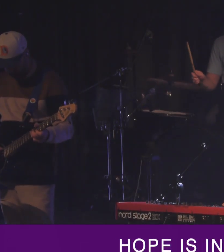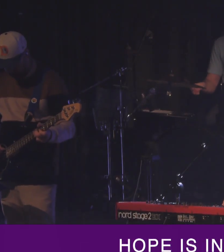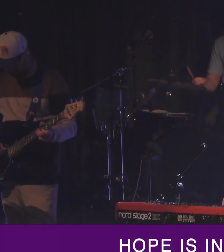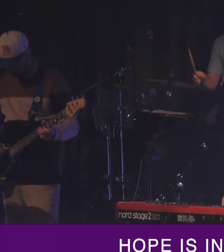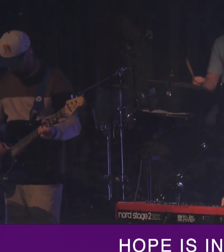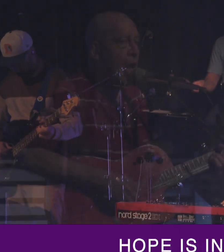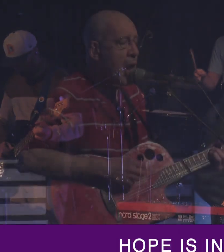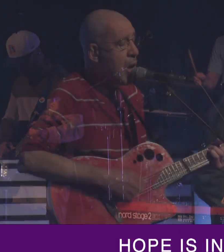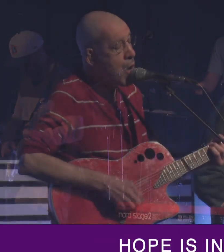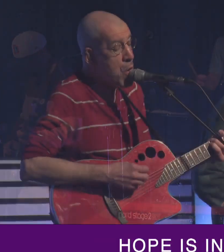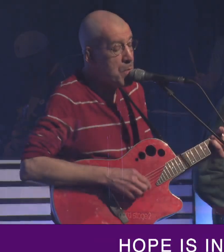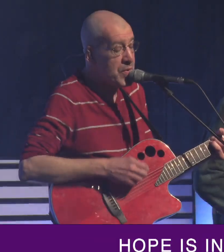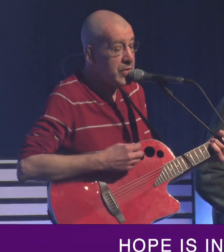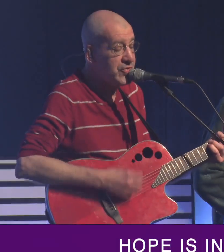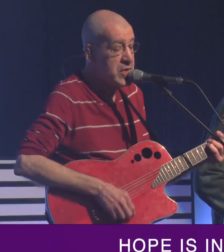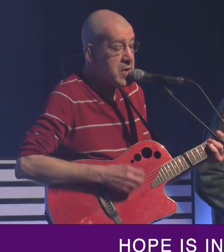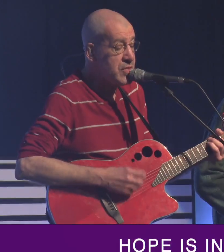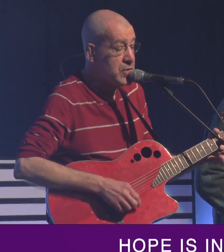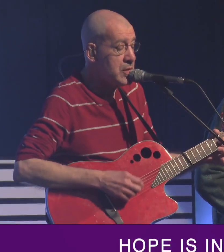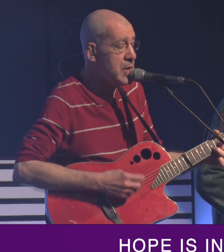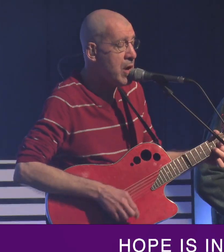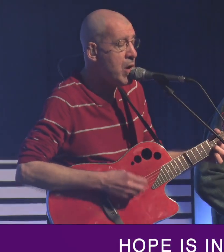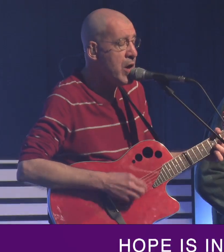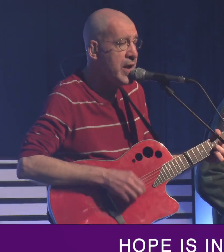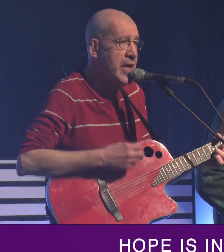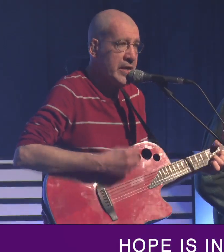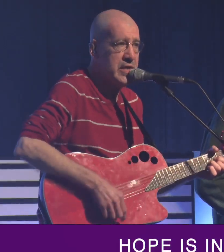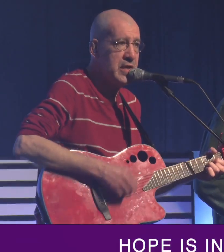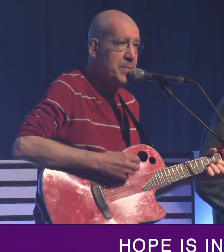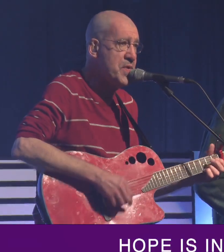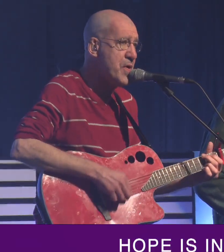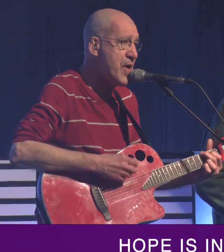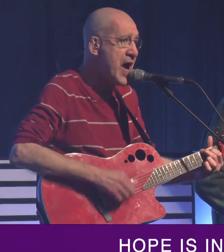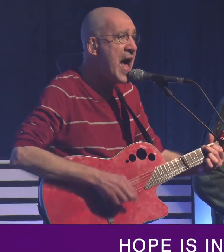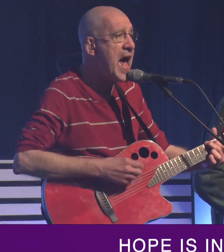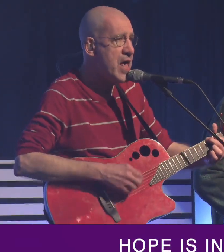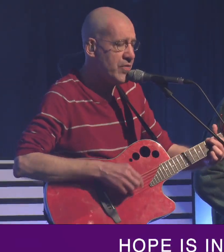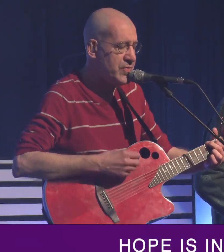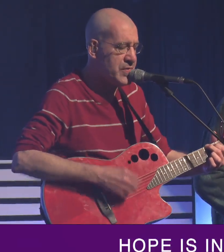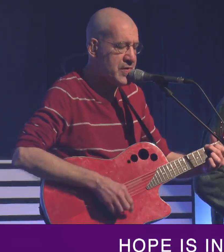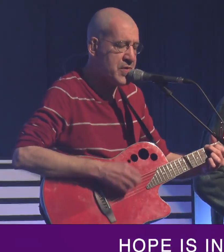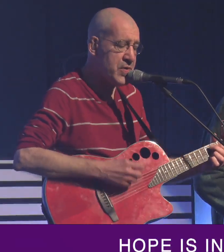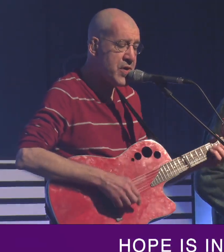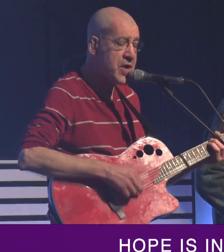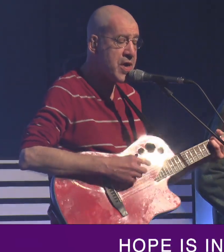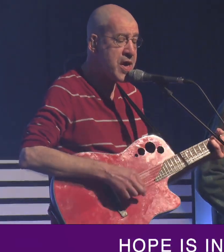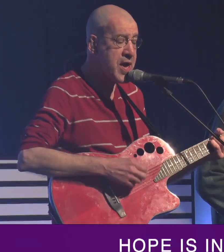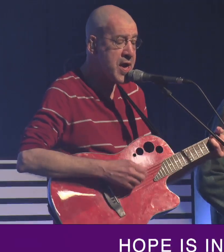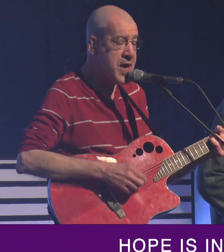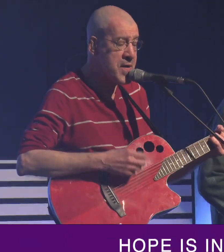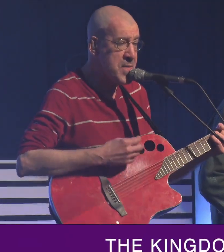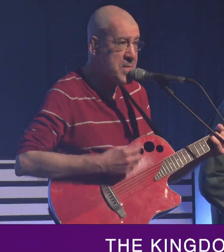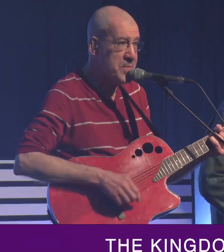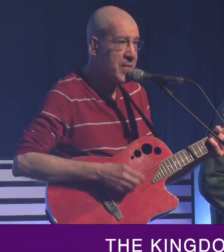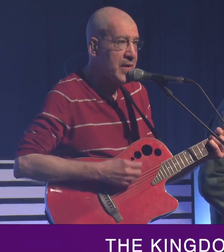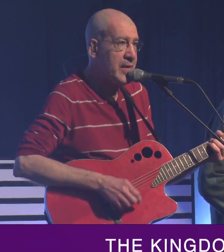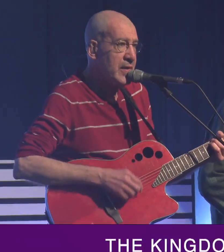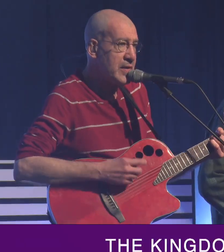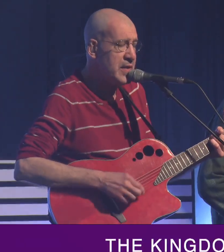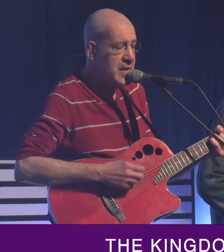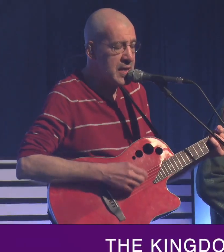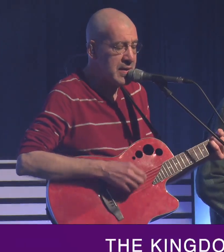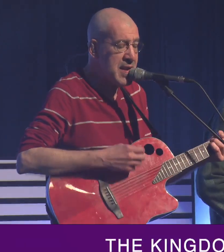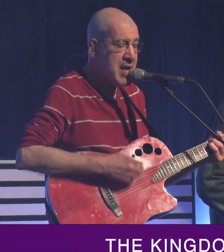end. Hope is in the Lord. Keep your eyes on Him.